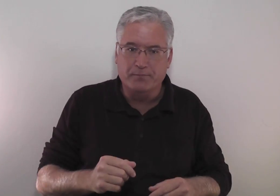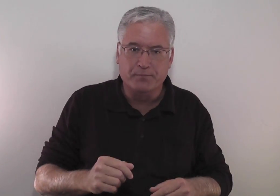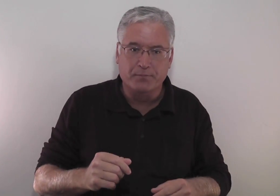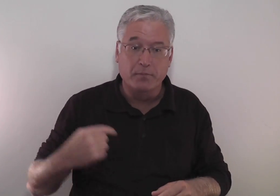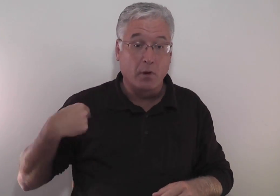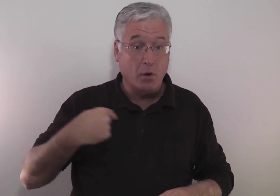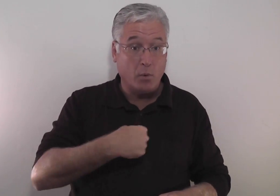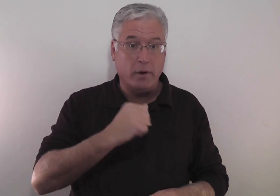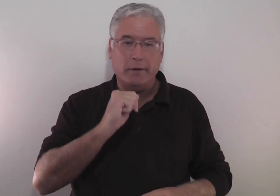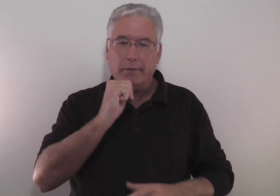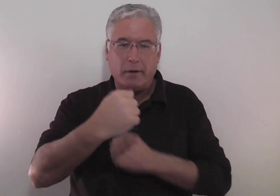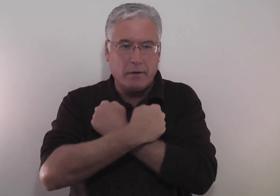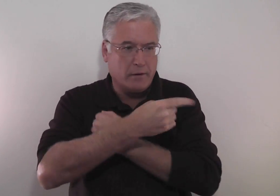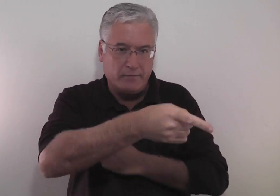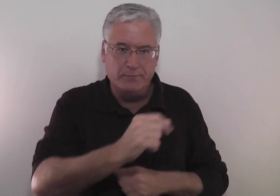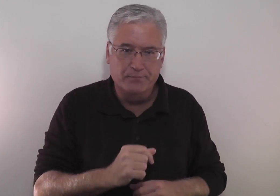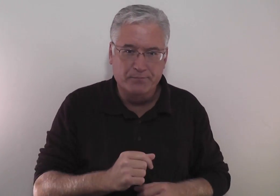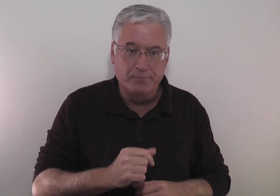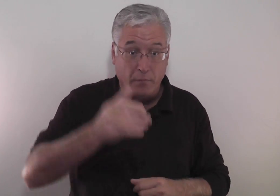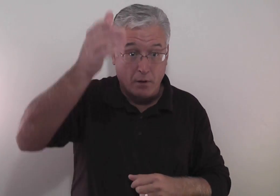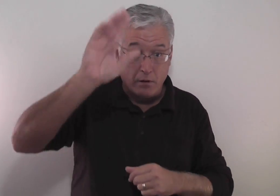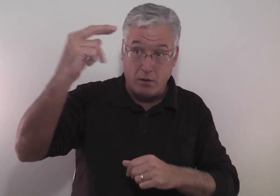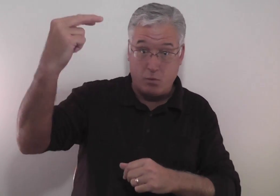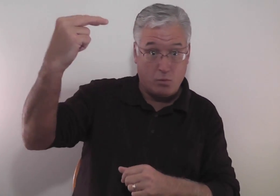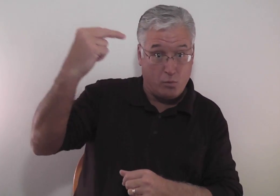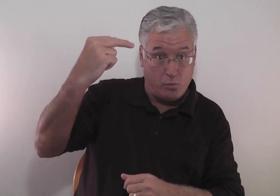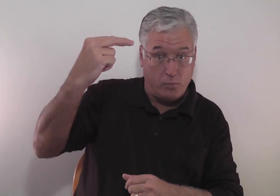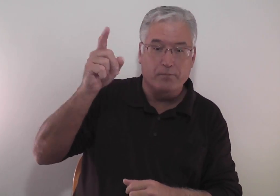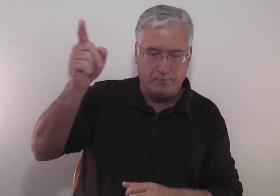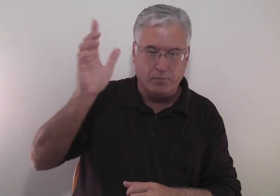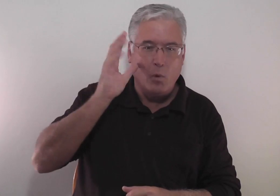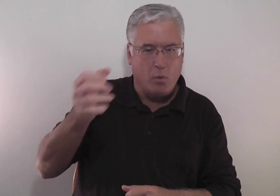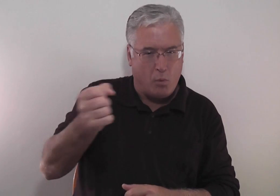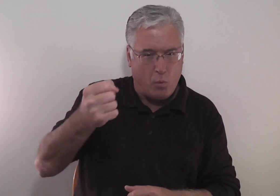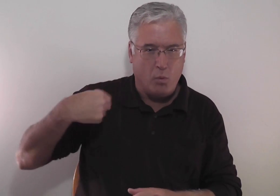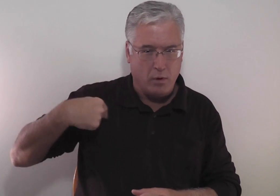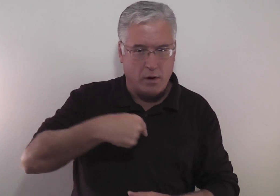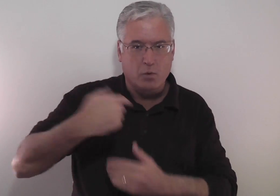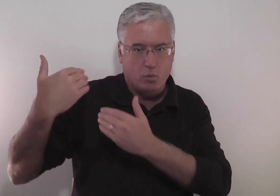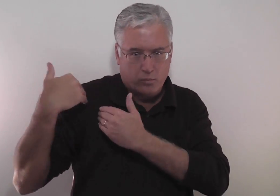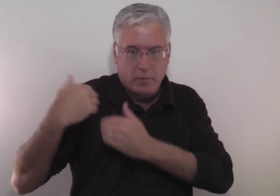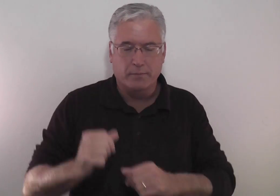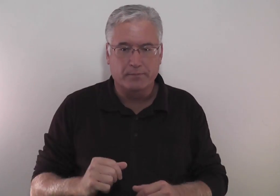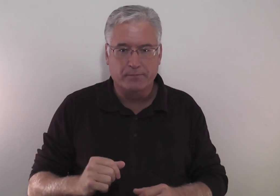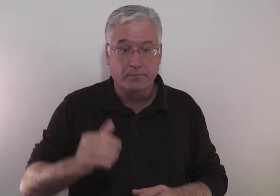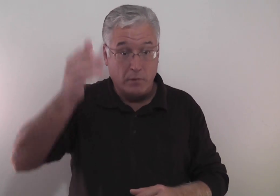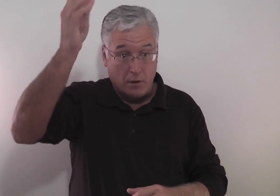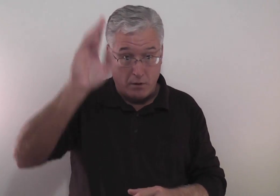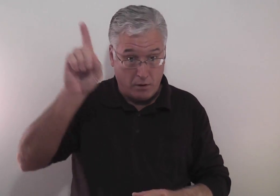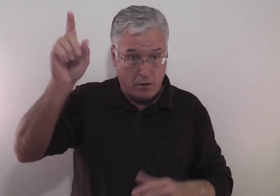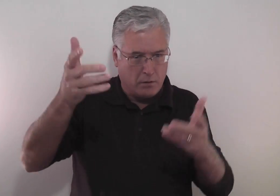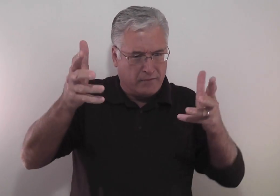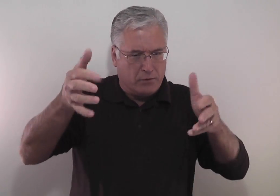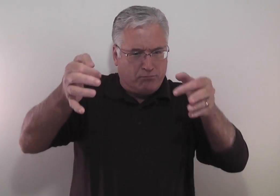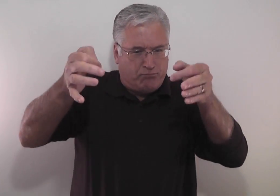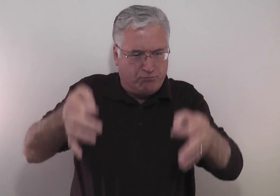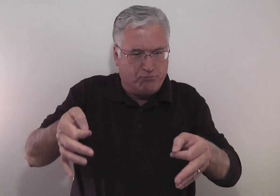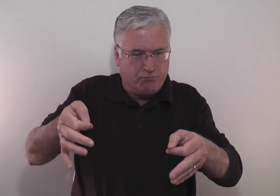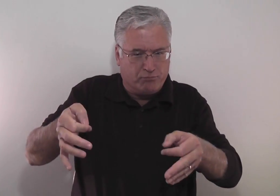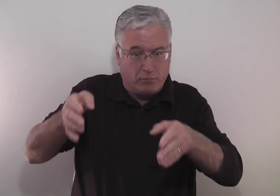hurting them. We're not loving them. And God sees us doing this, and he will hold us accountable.